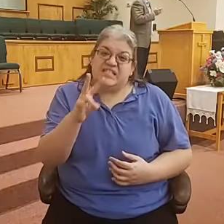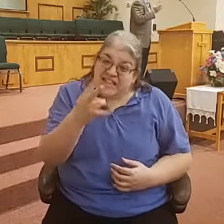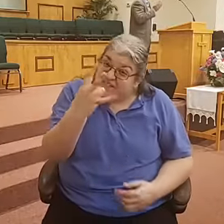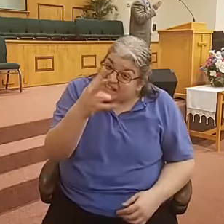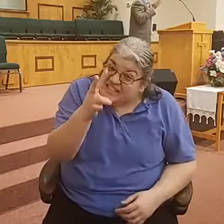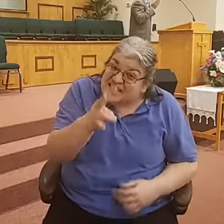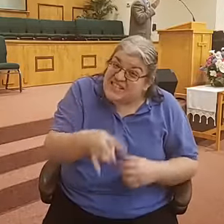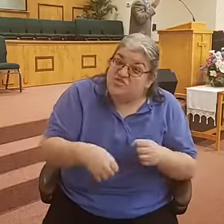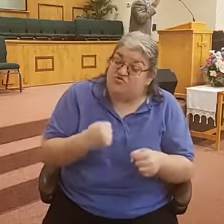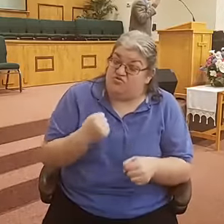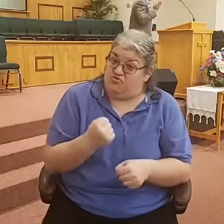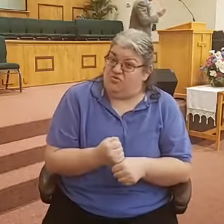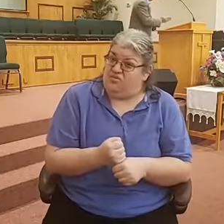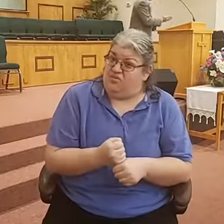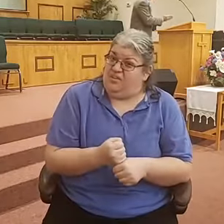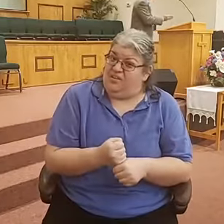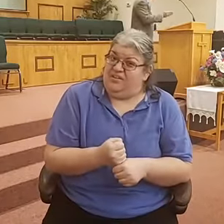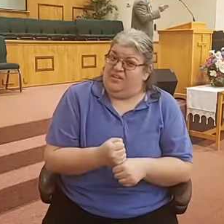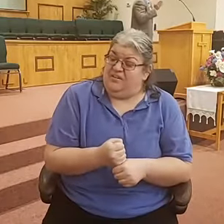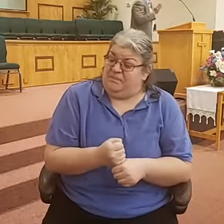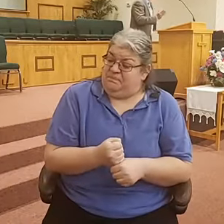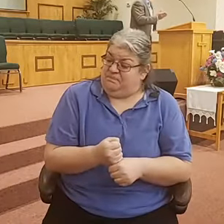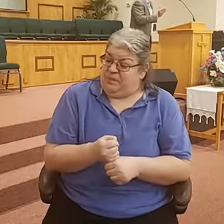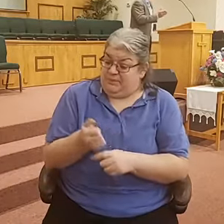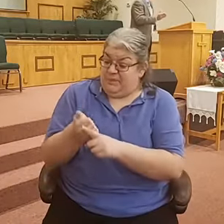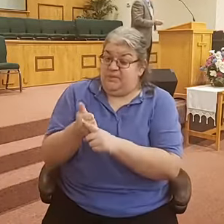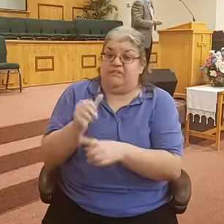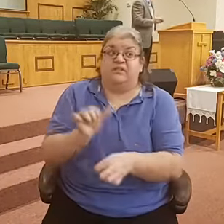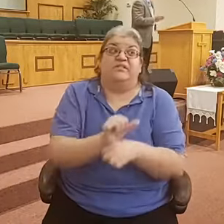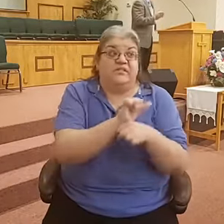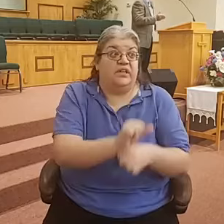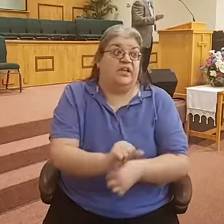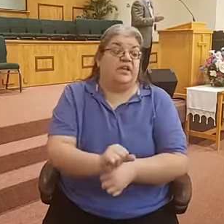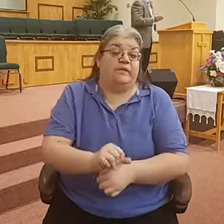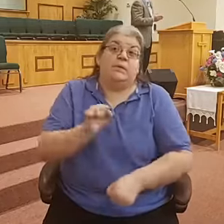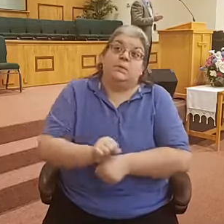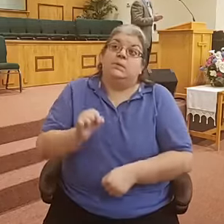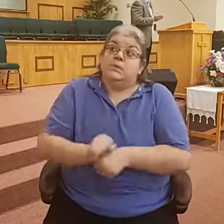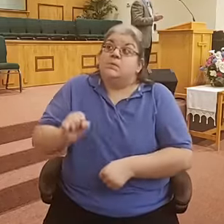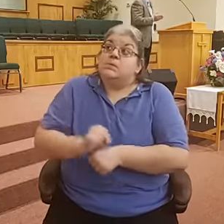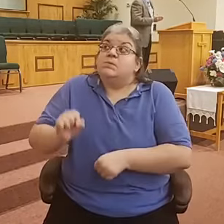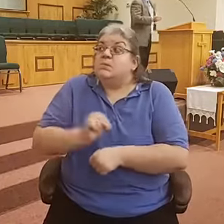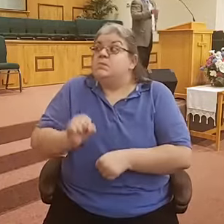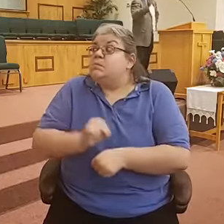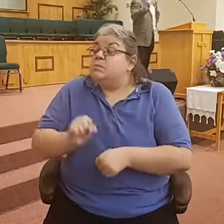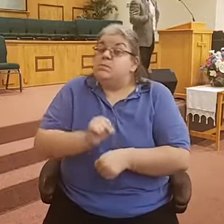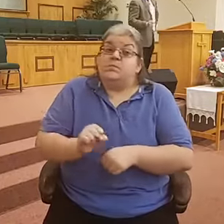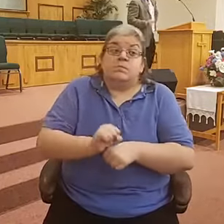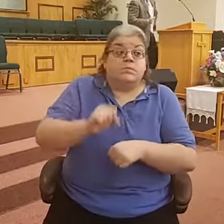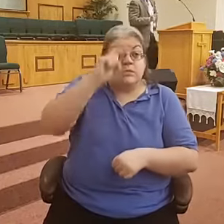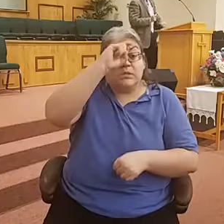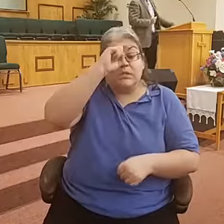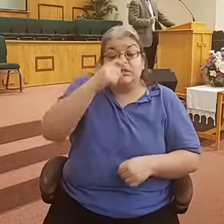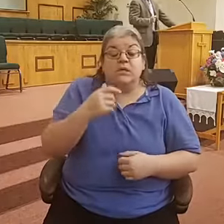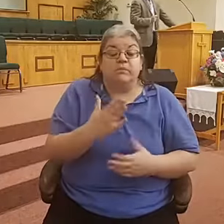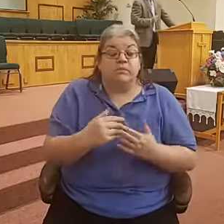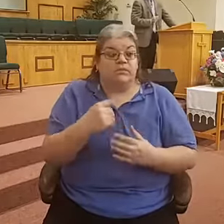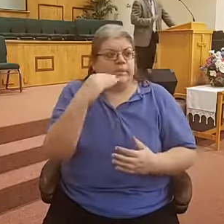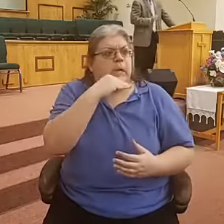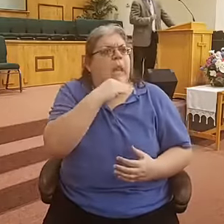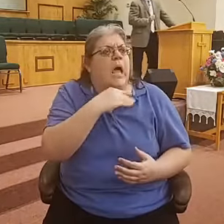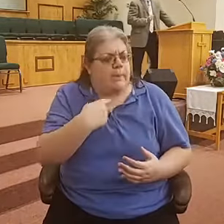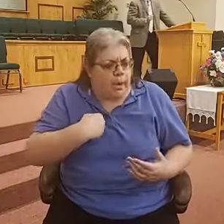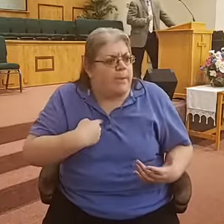I mean, he's, as a slave, he's doing his job in Egypt, and then he's lied about, he's put in